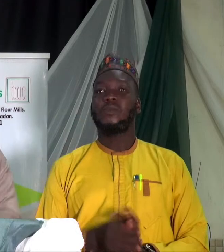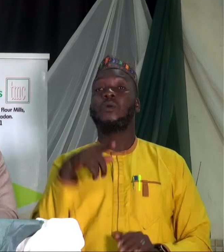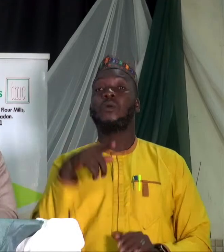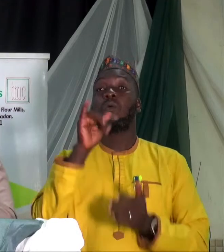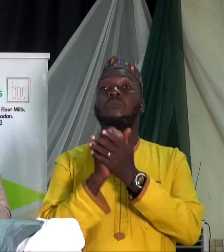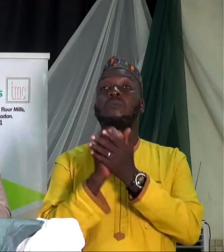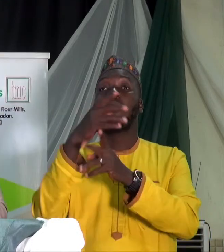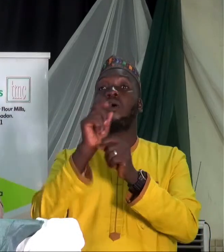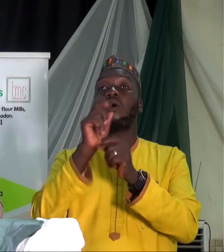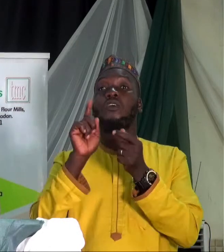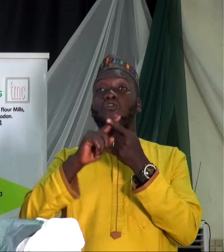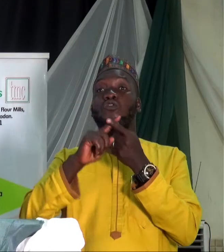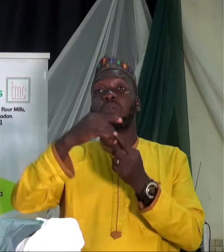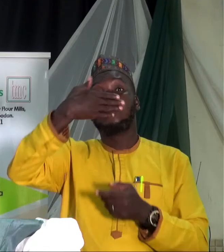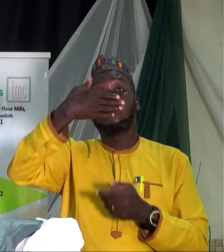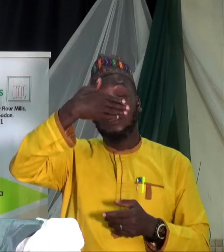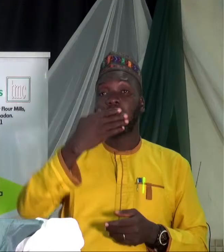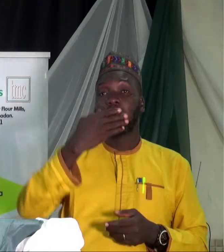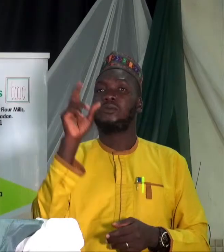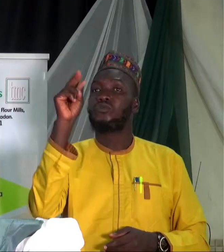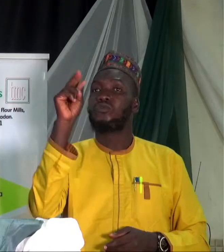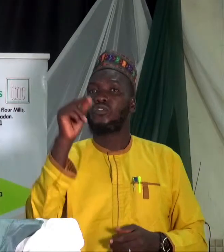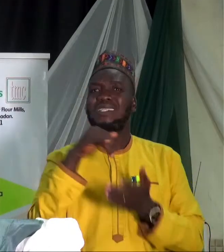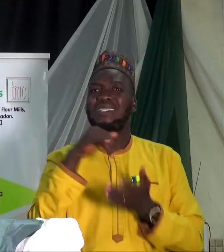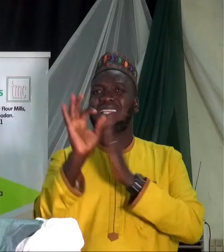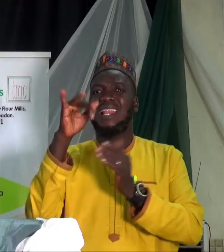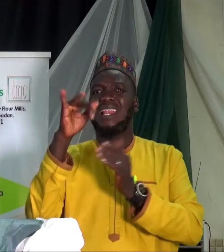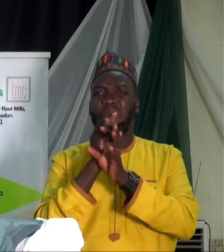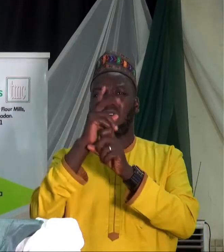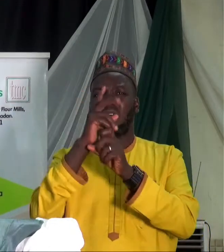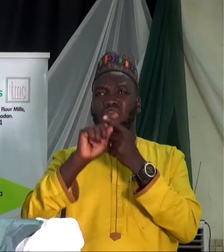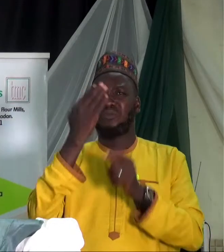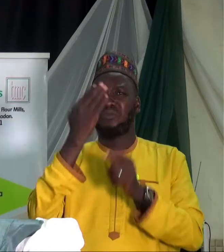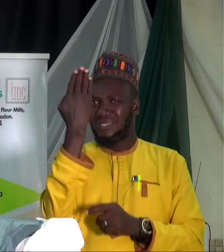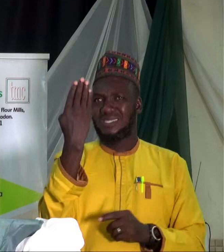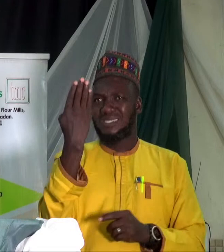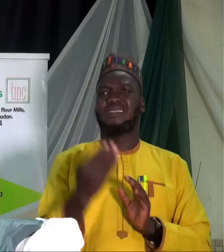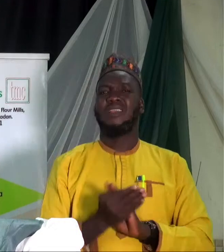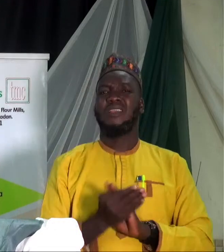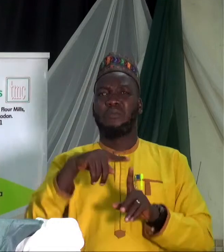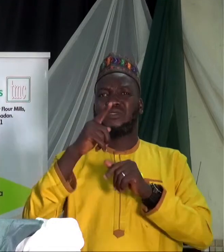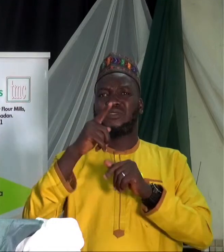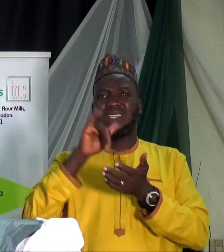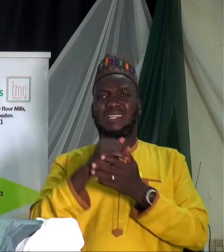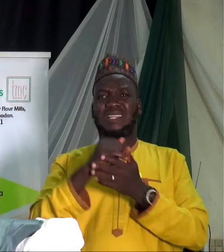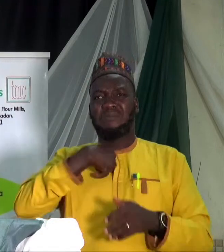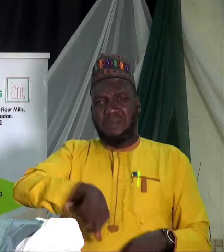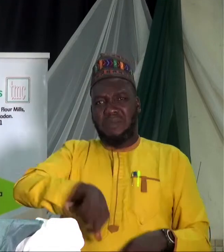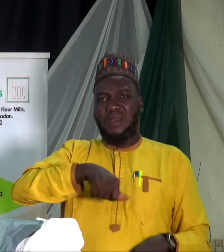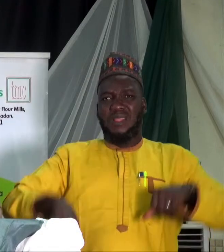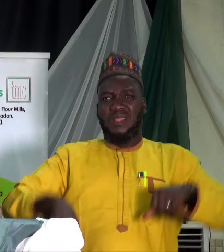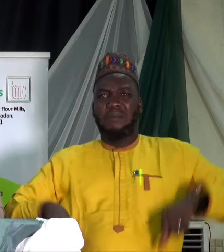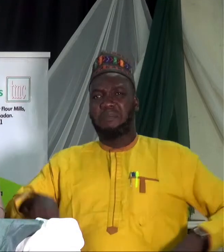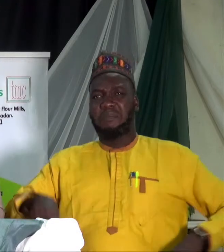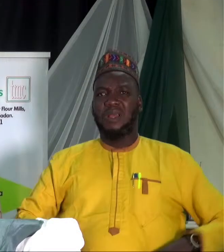ni e ba ro lo se wa ndudu but we say am black and proud our ta jo ko we need